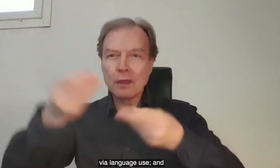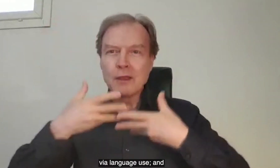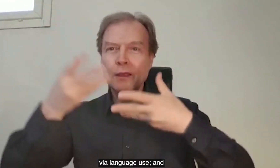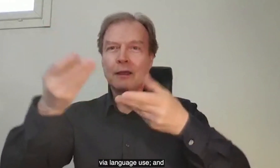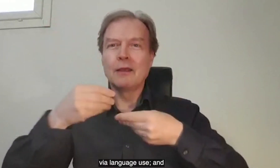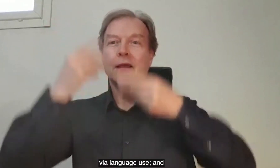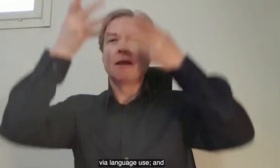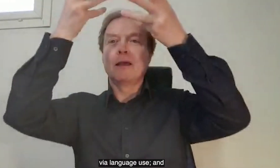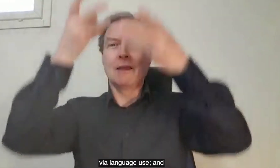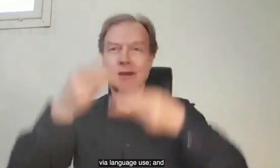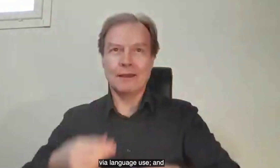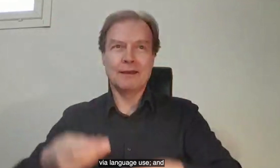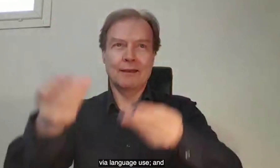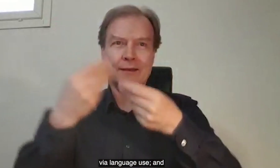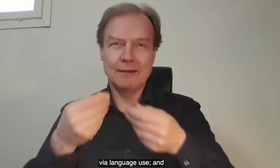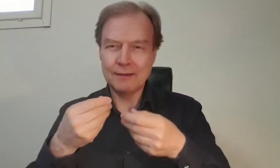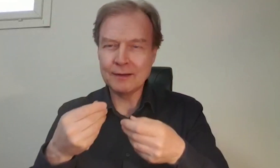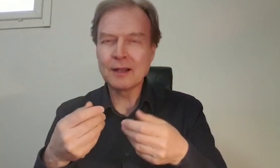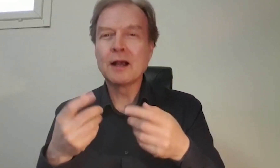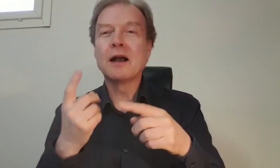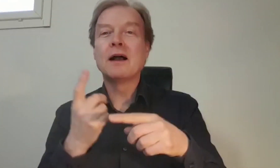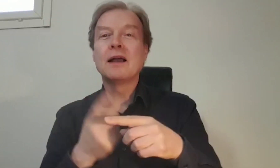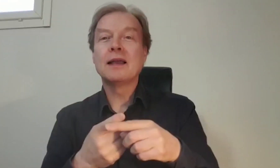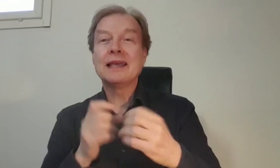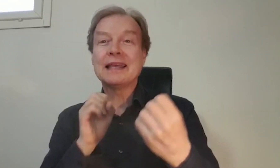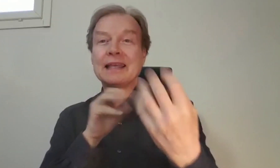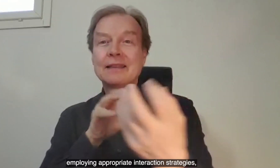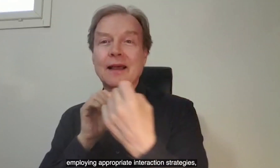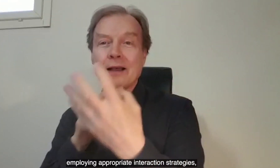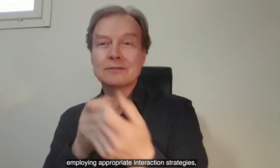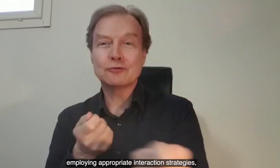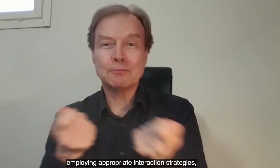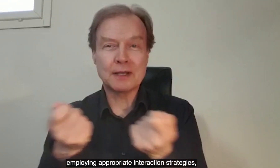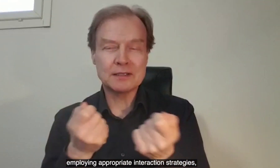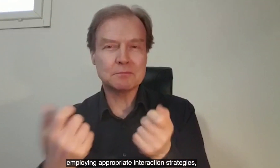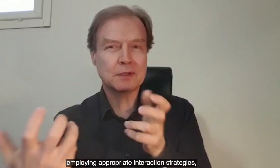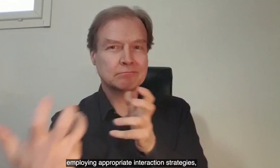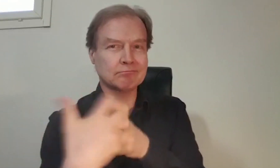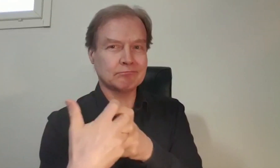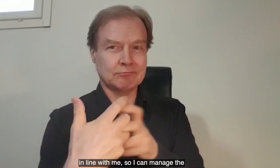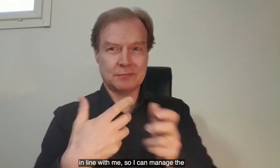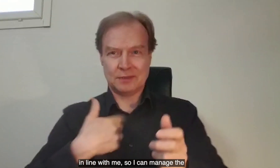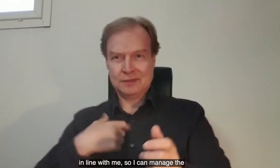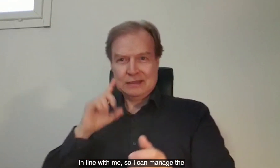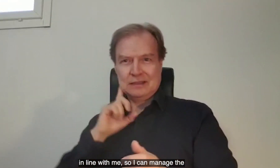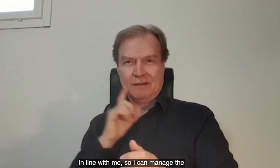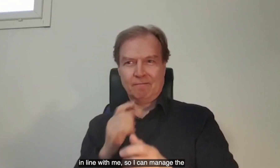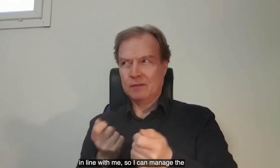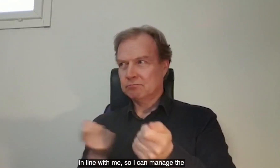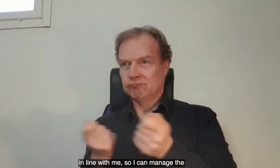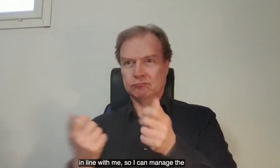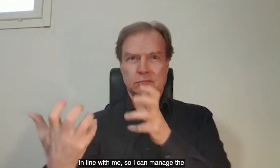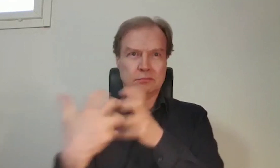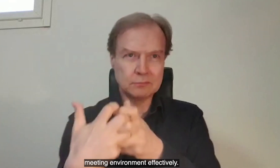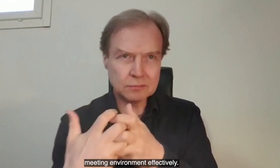via language use, and employing appropriate interaction strategies in line with me so I can manage the meeting